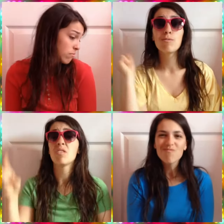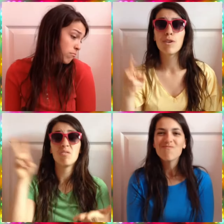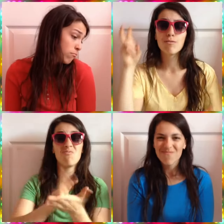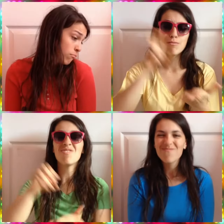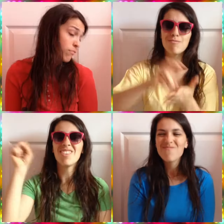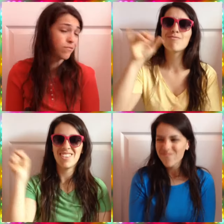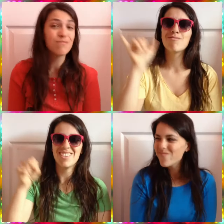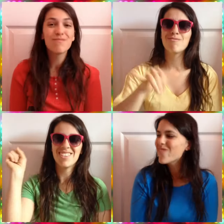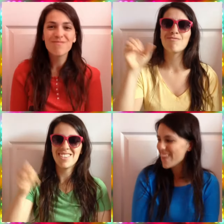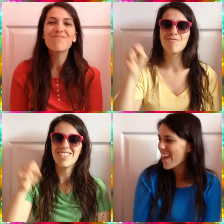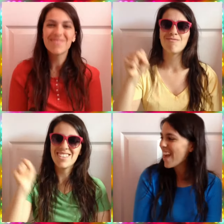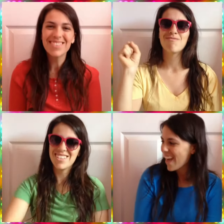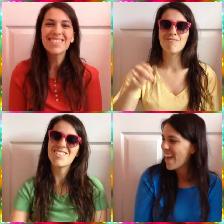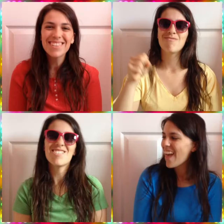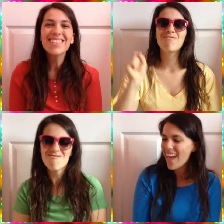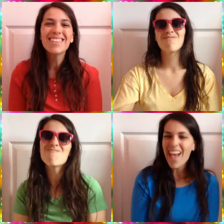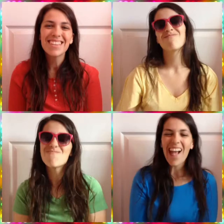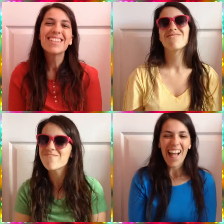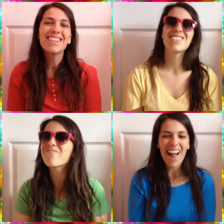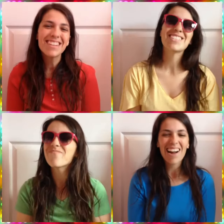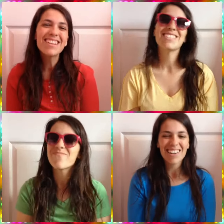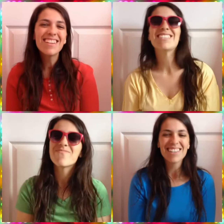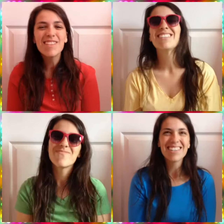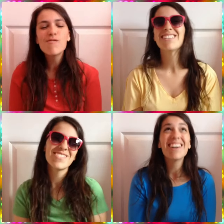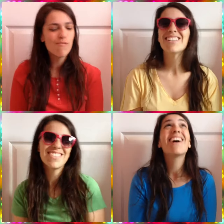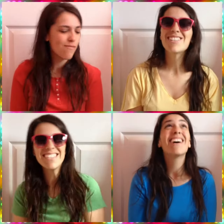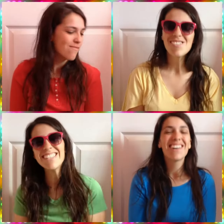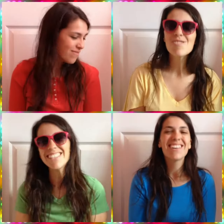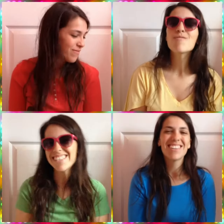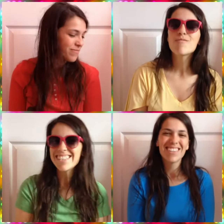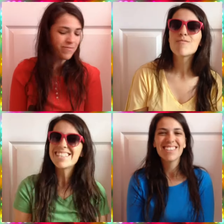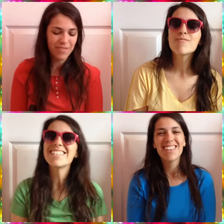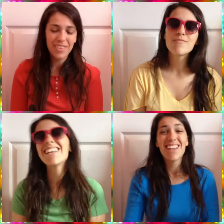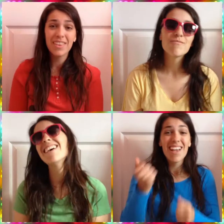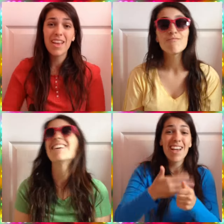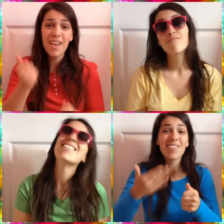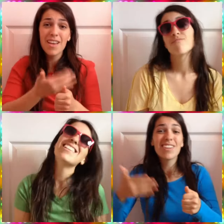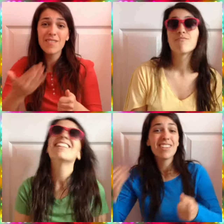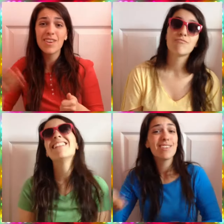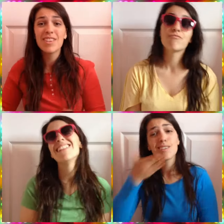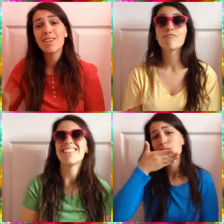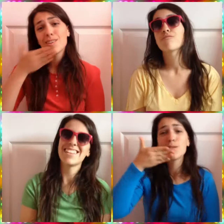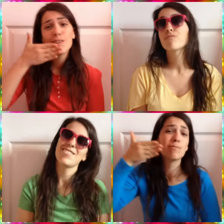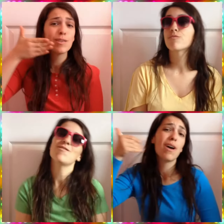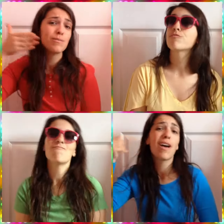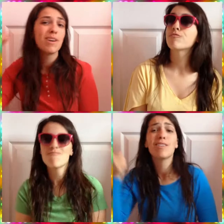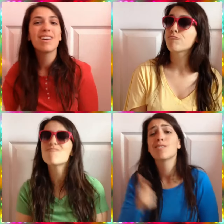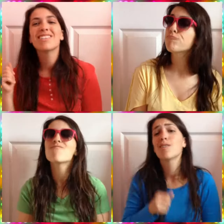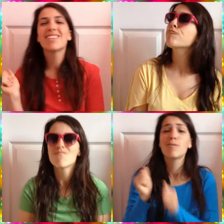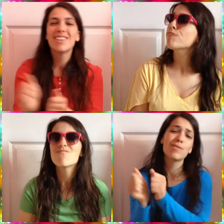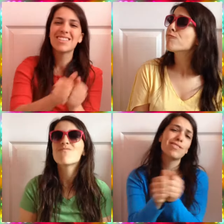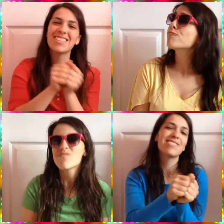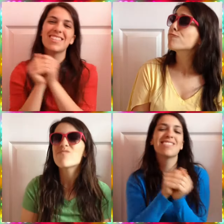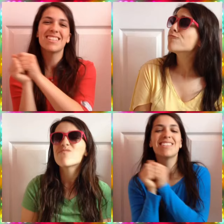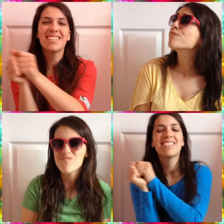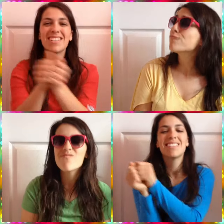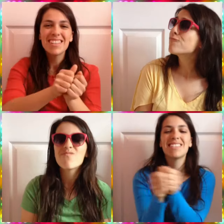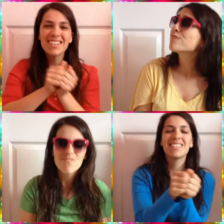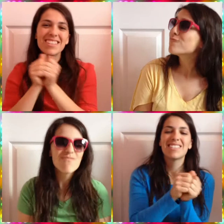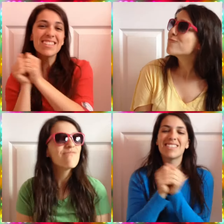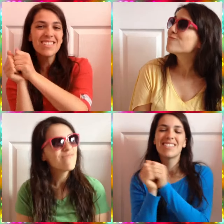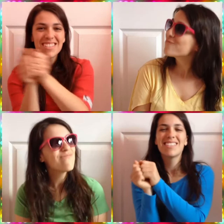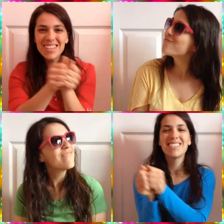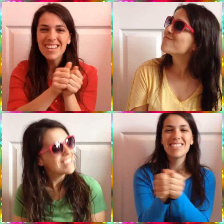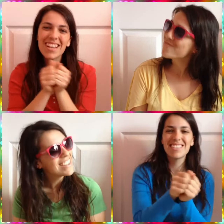Going to the wind and it's going to the moon Going to the moon, going to the moon Everything is better when we